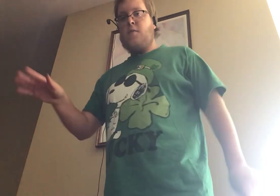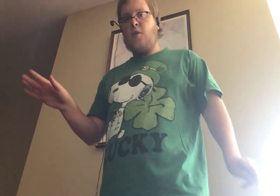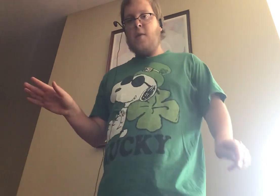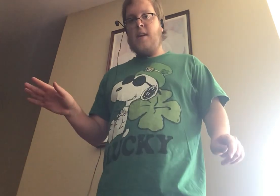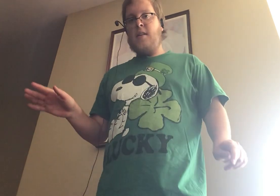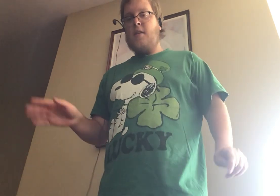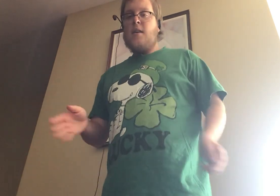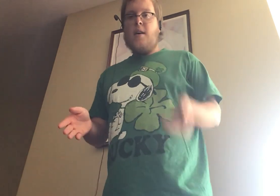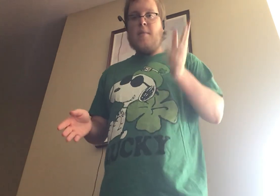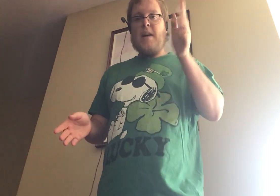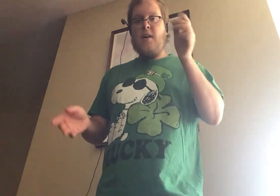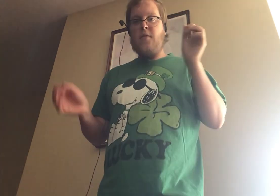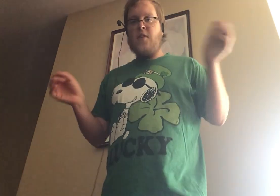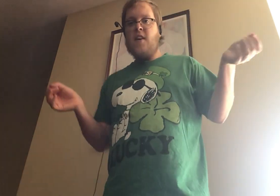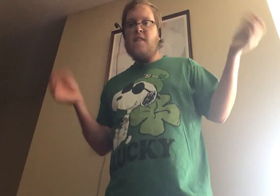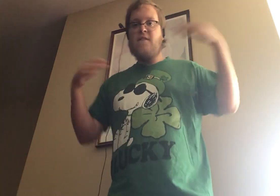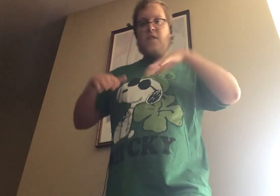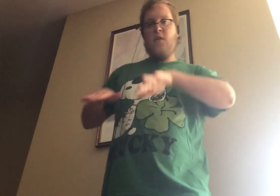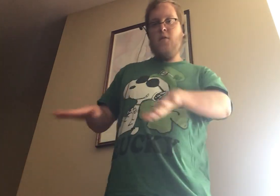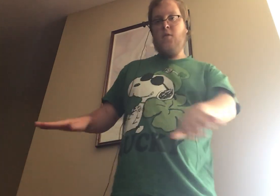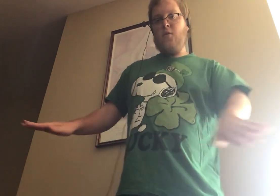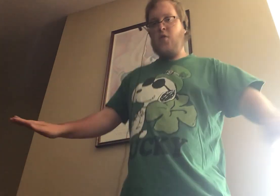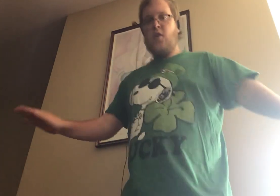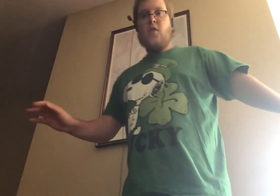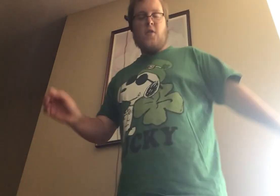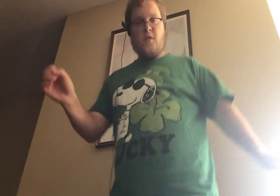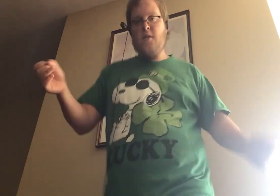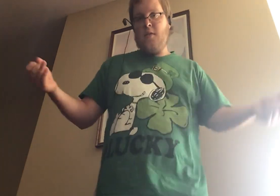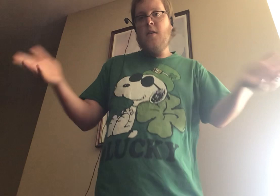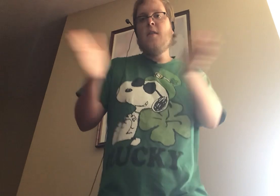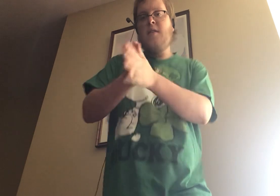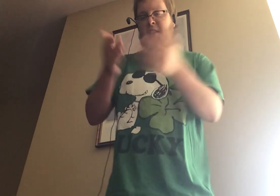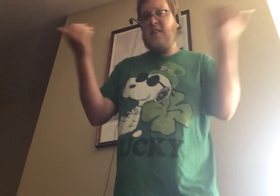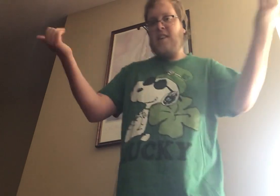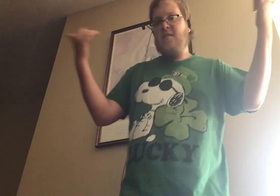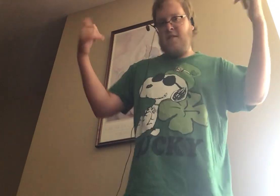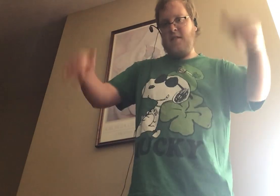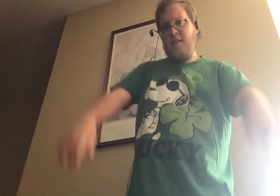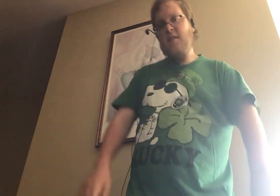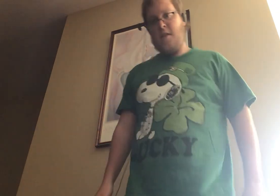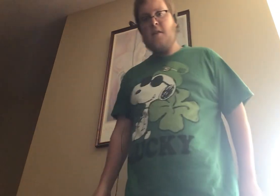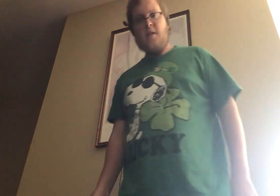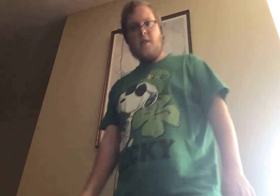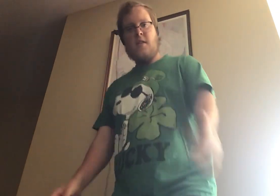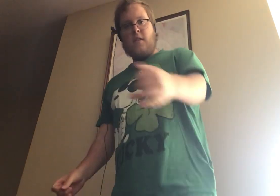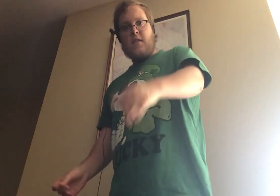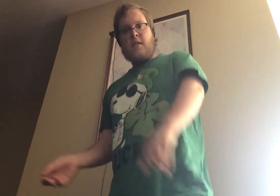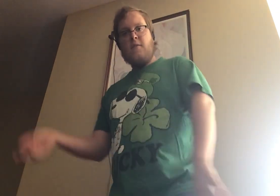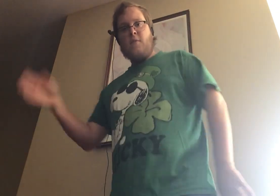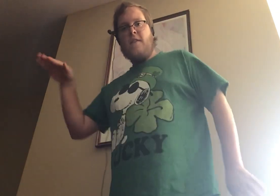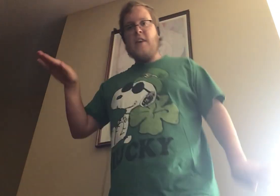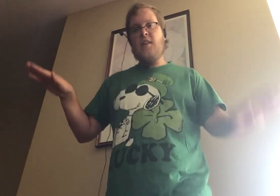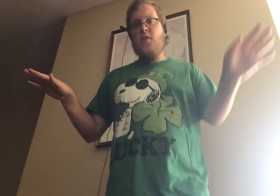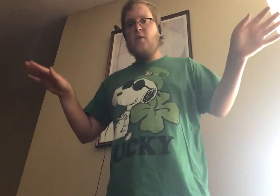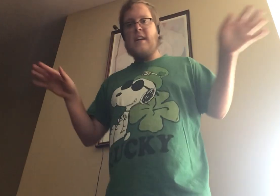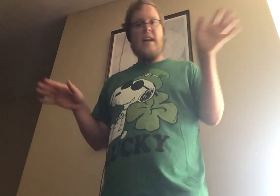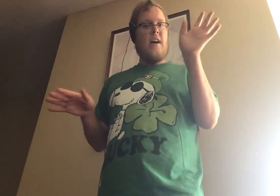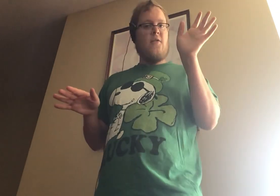worry about the future Just live in the present We will figure it out